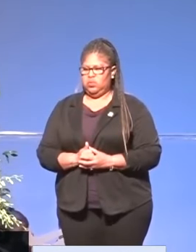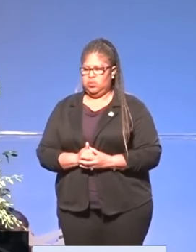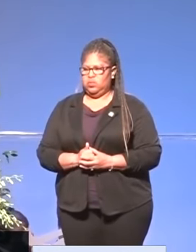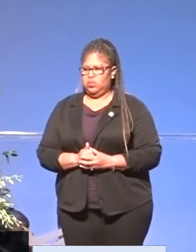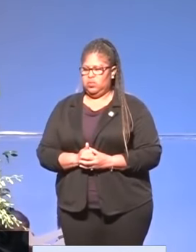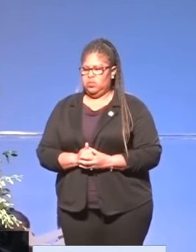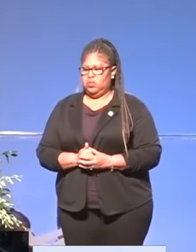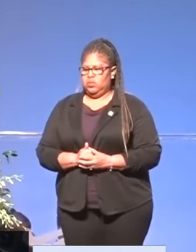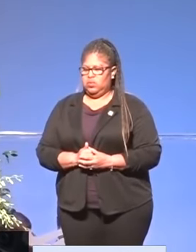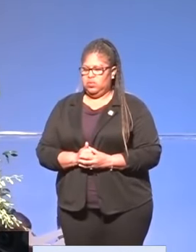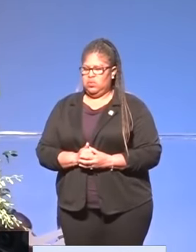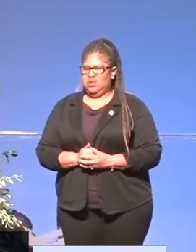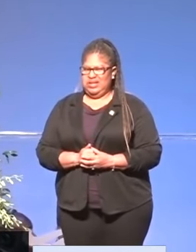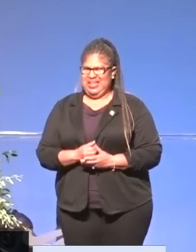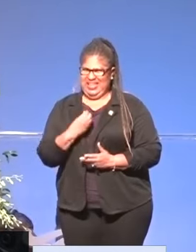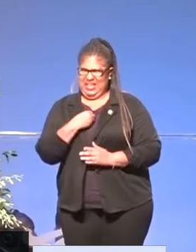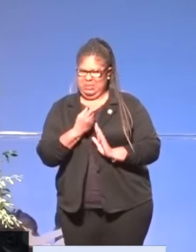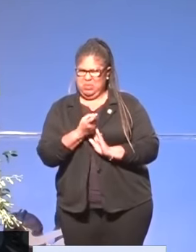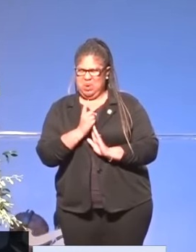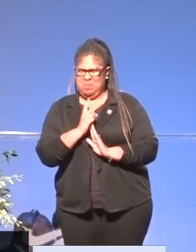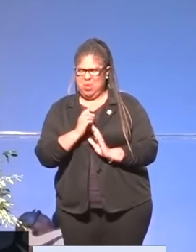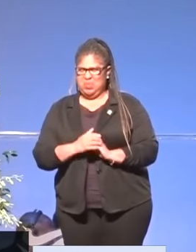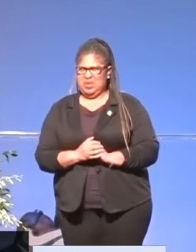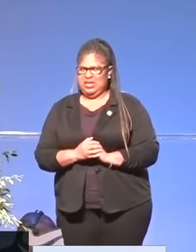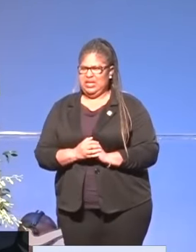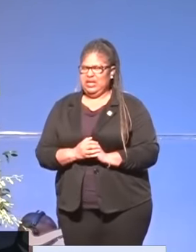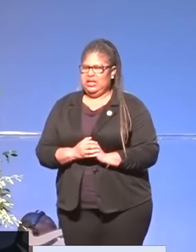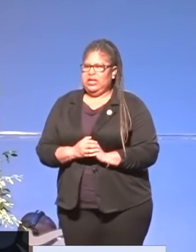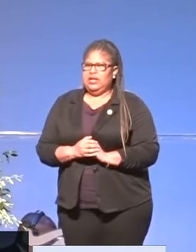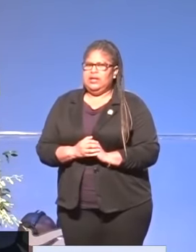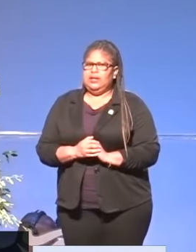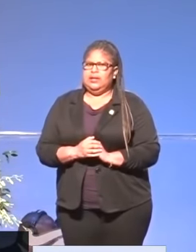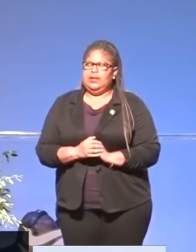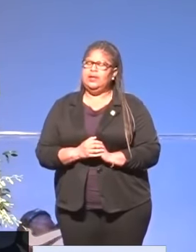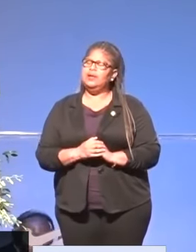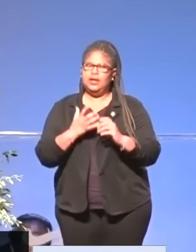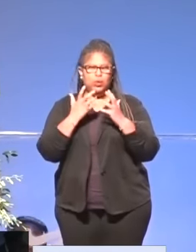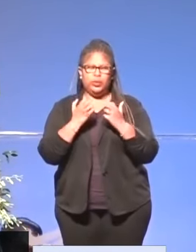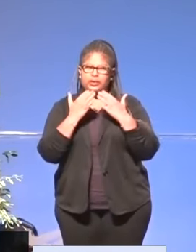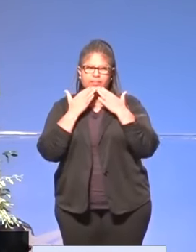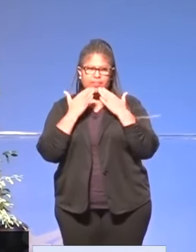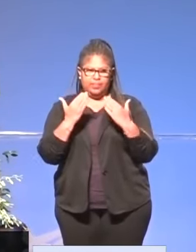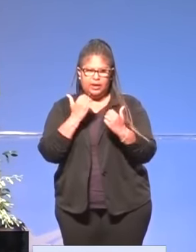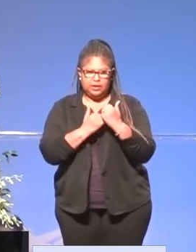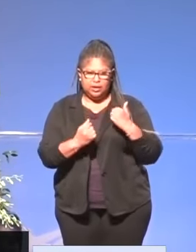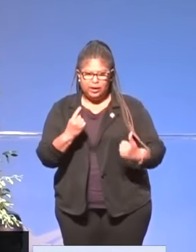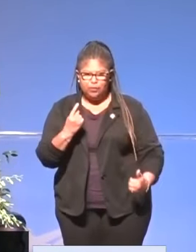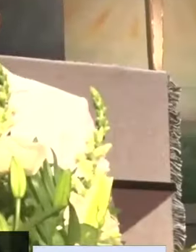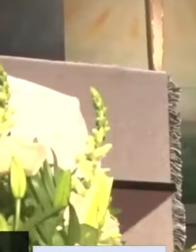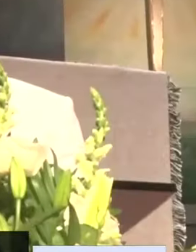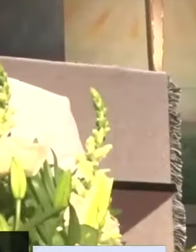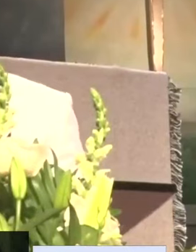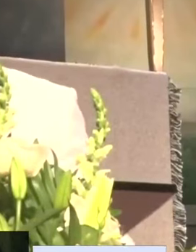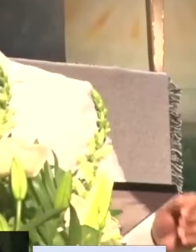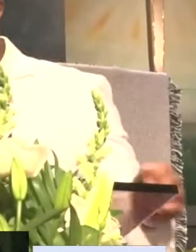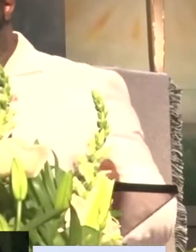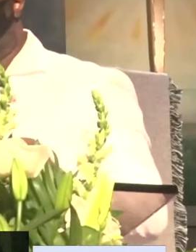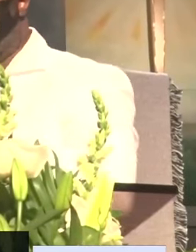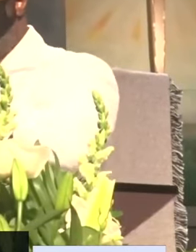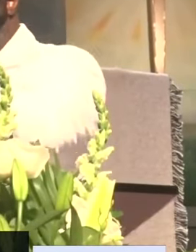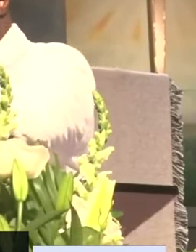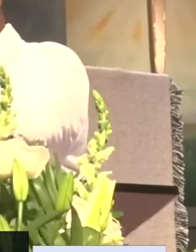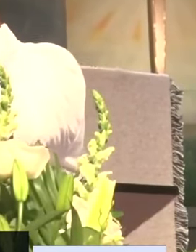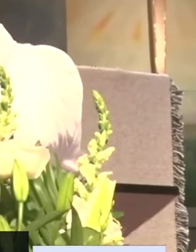just give me a minute. I just want to thank everybody and I would like to thank the whole world